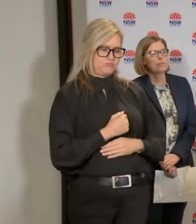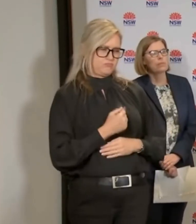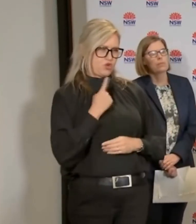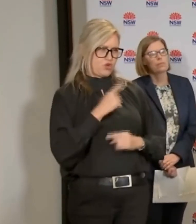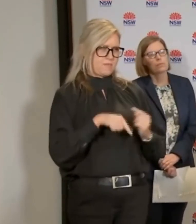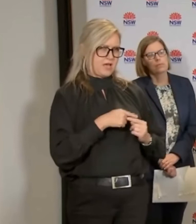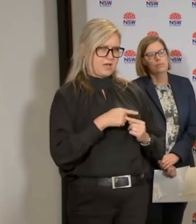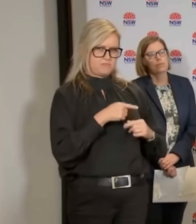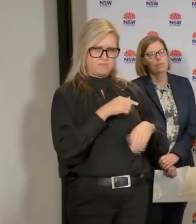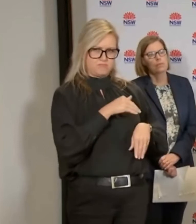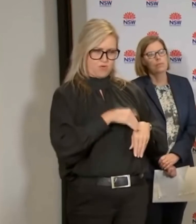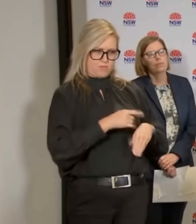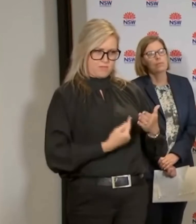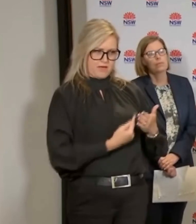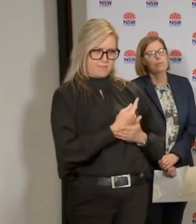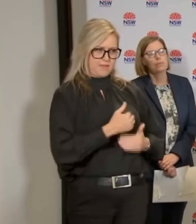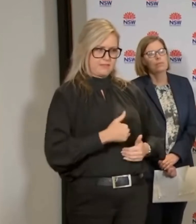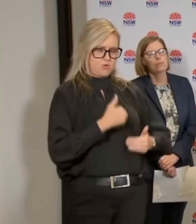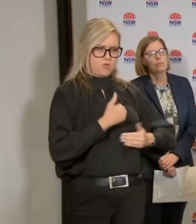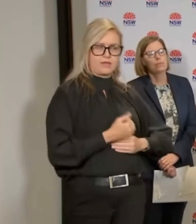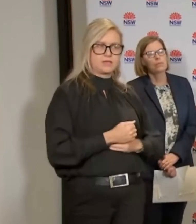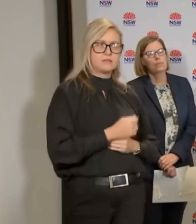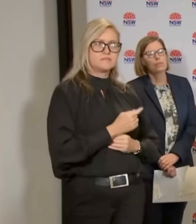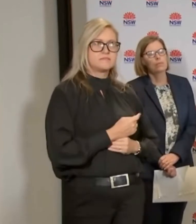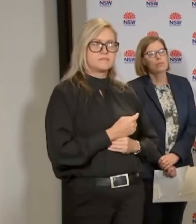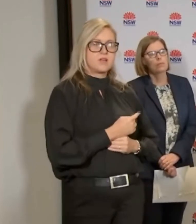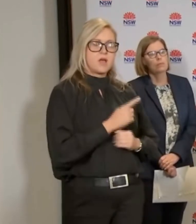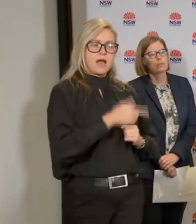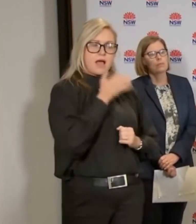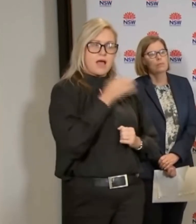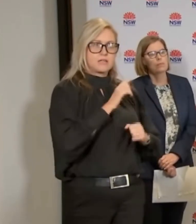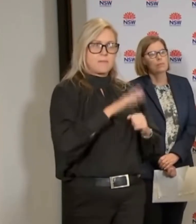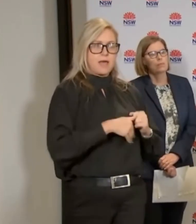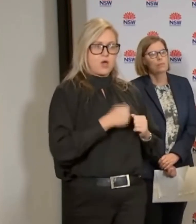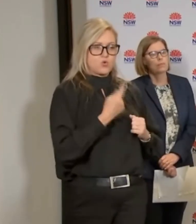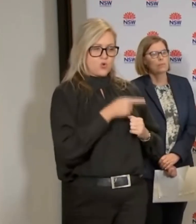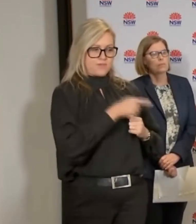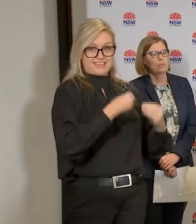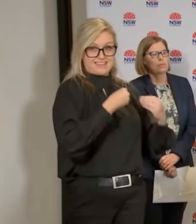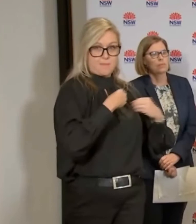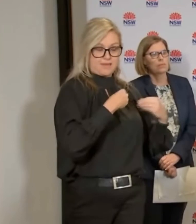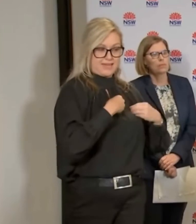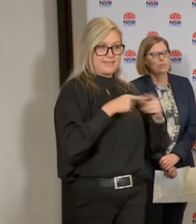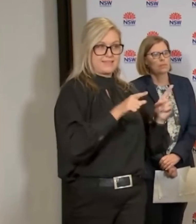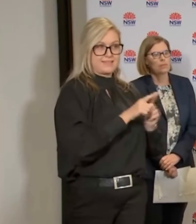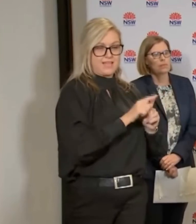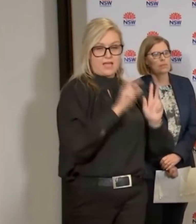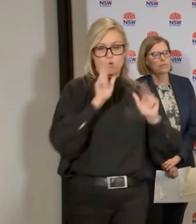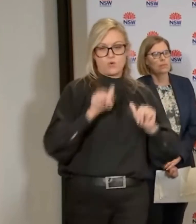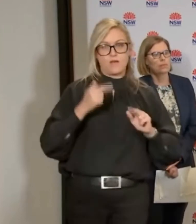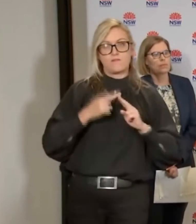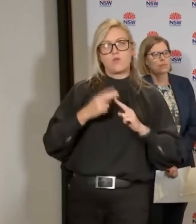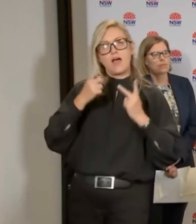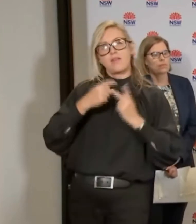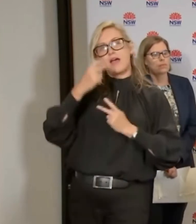The same company that provides those services to the aged care homes in Queensland is also looking after the rollout of vaccines in